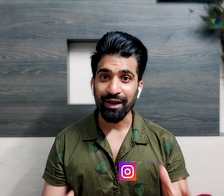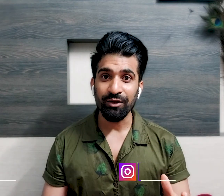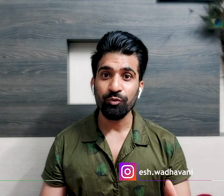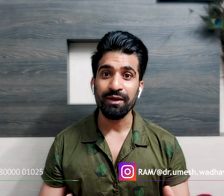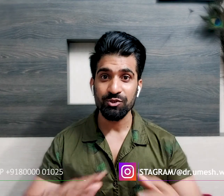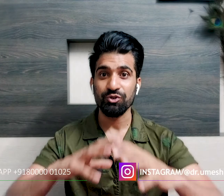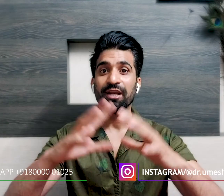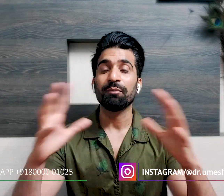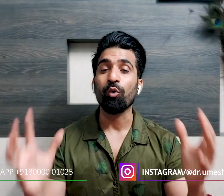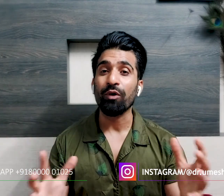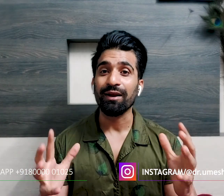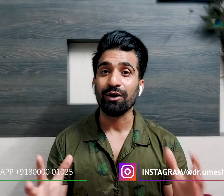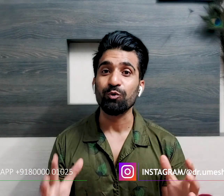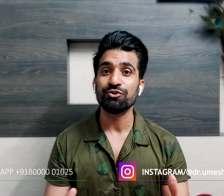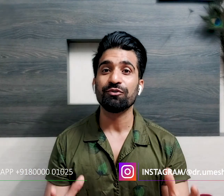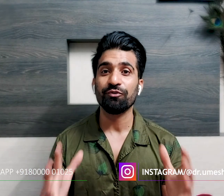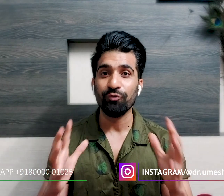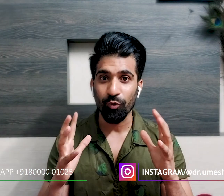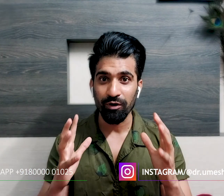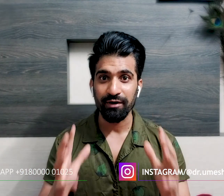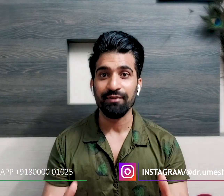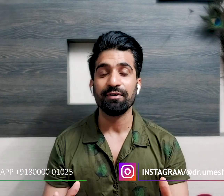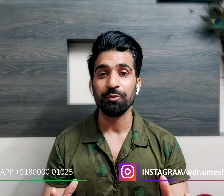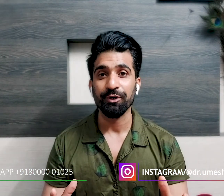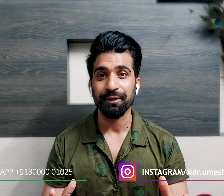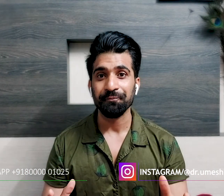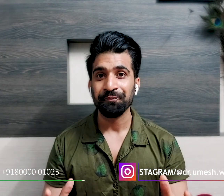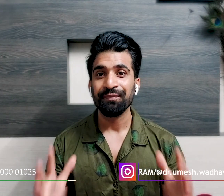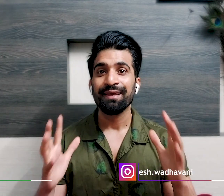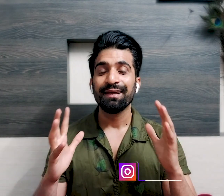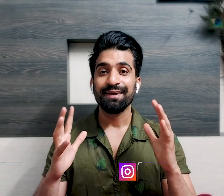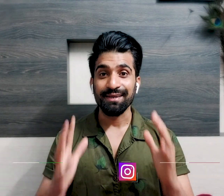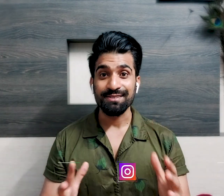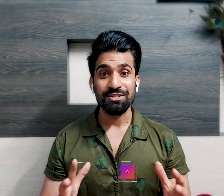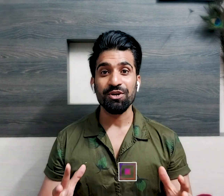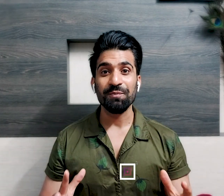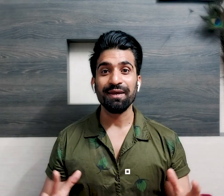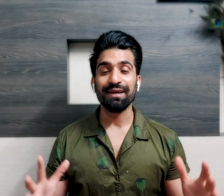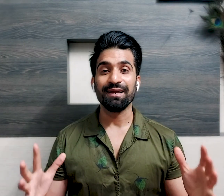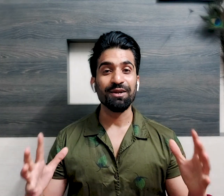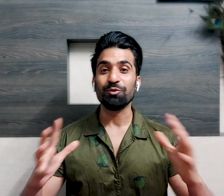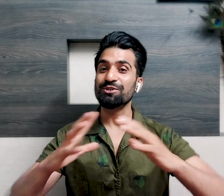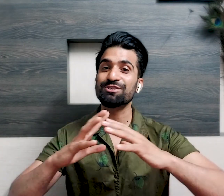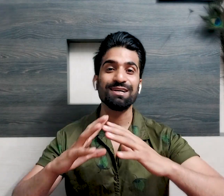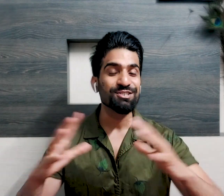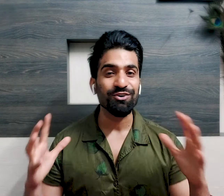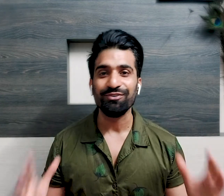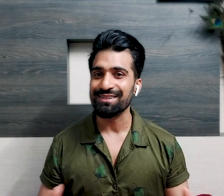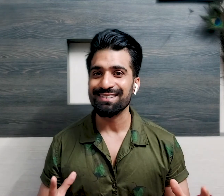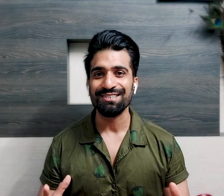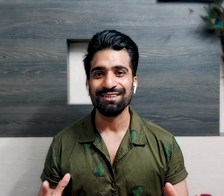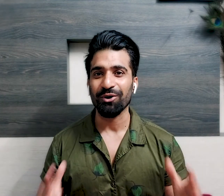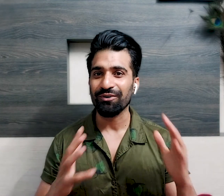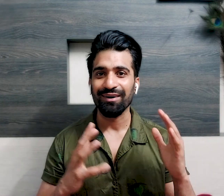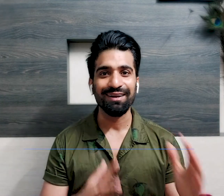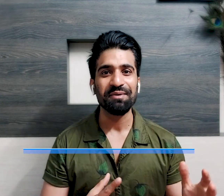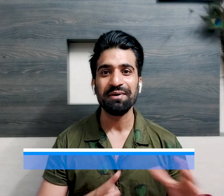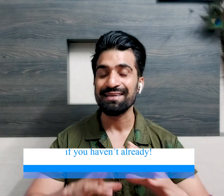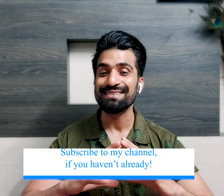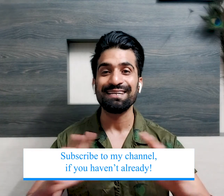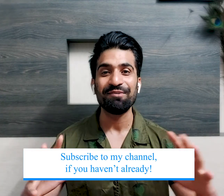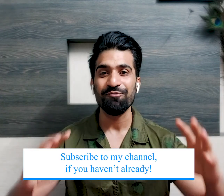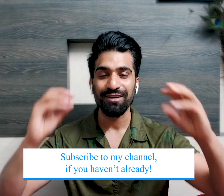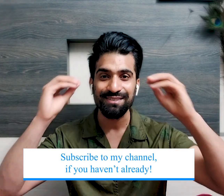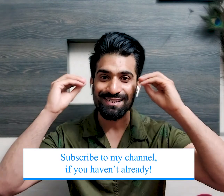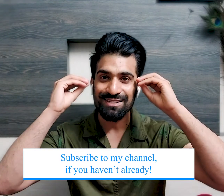They are trying to make society more inclusive for deaf community. This session mein, it was such a fun session. Dr. Alim